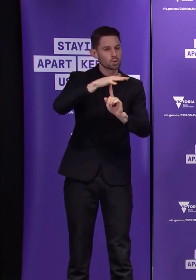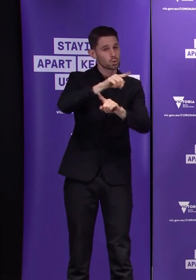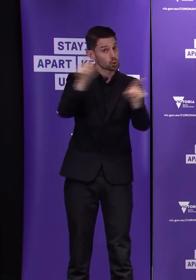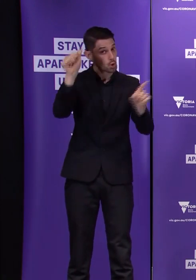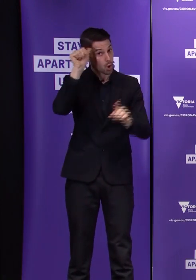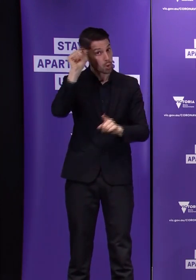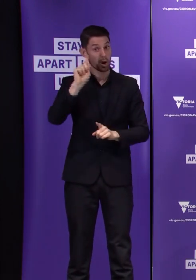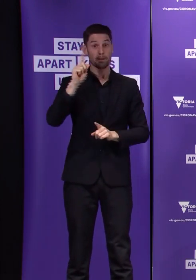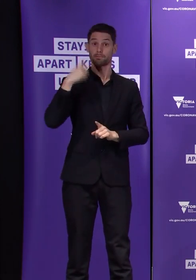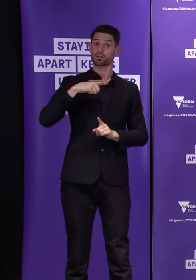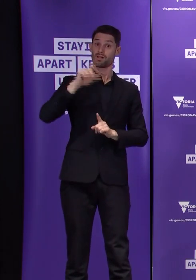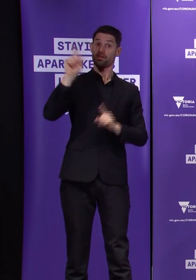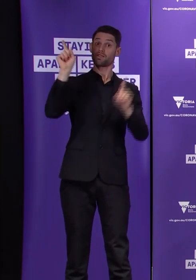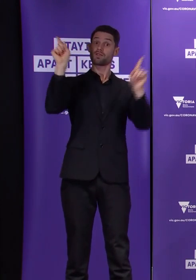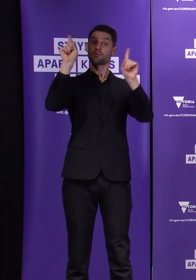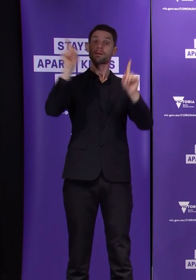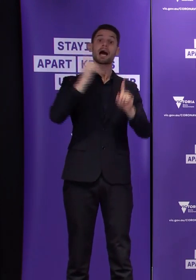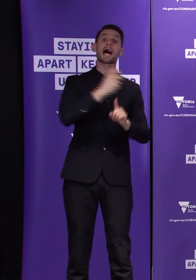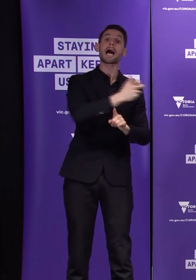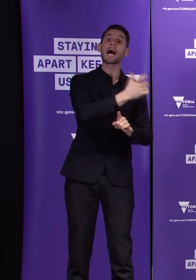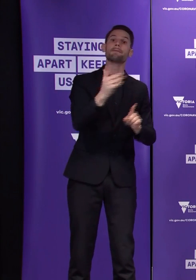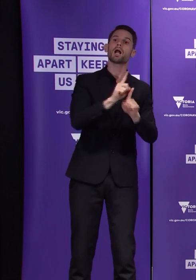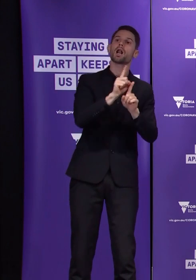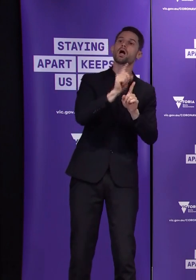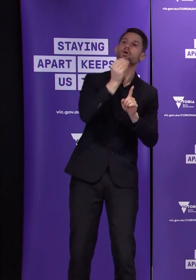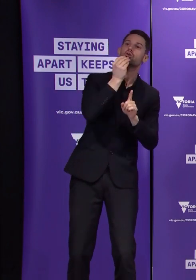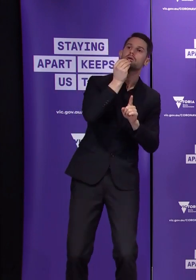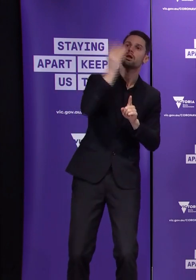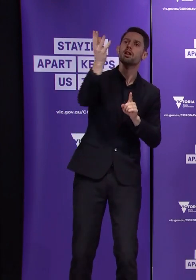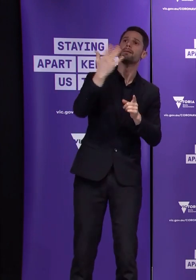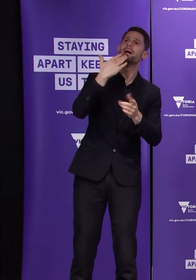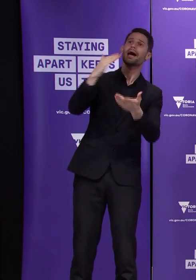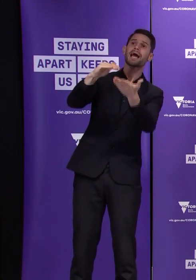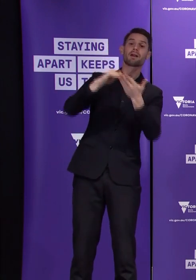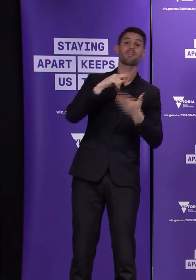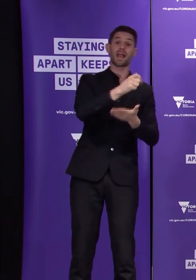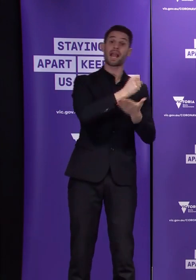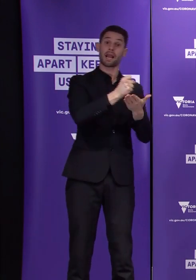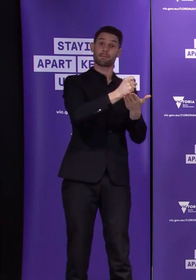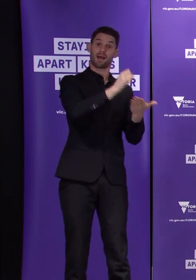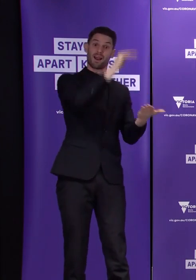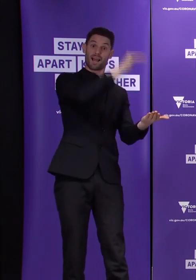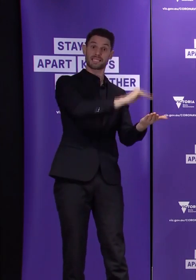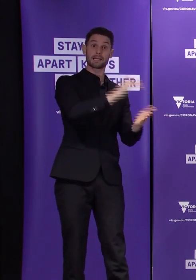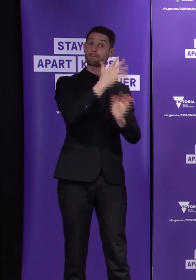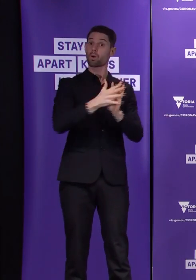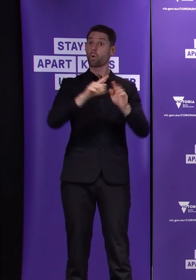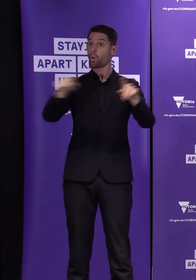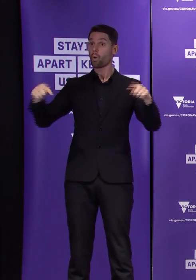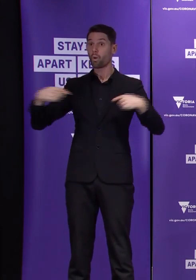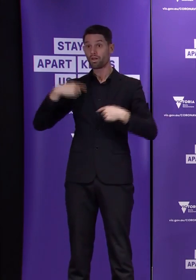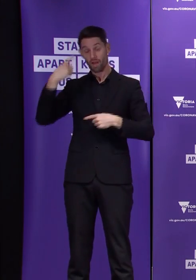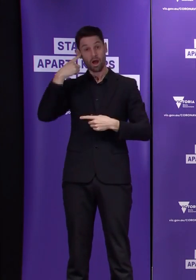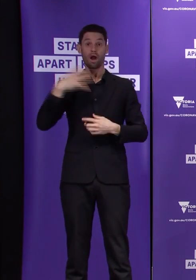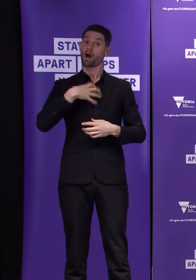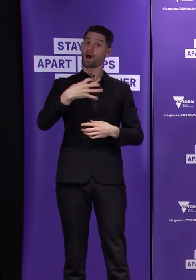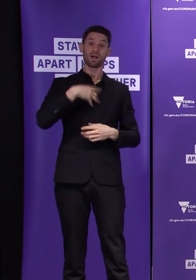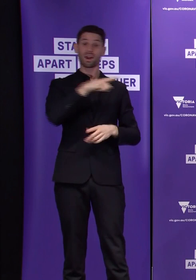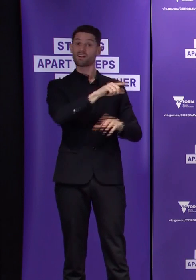the numbers of reporting dip, that doesn't mean that family violence isn't taking place. It just